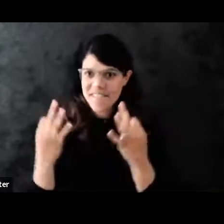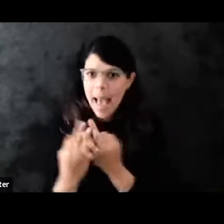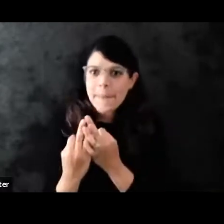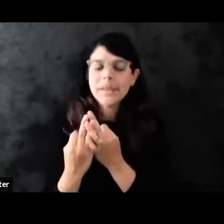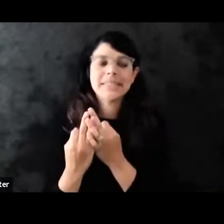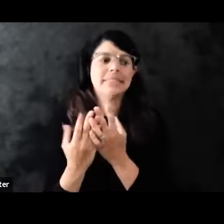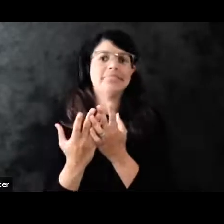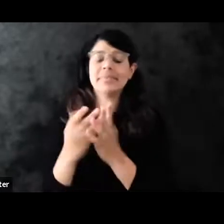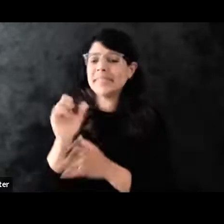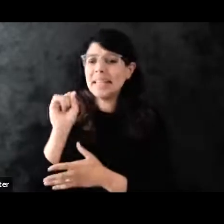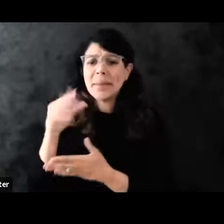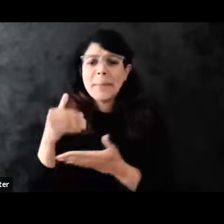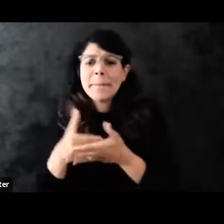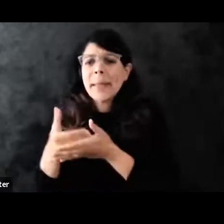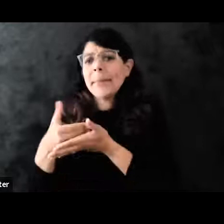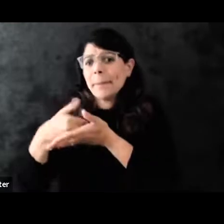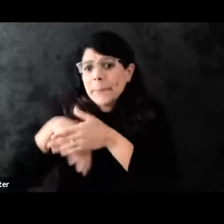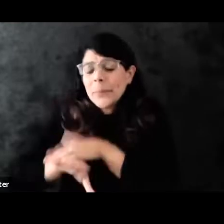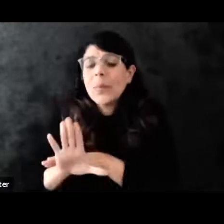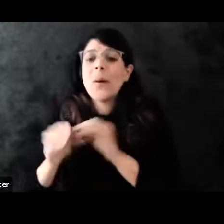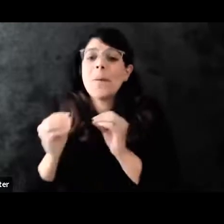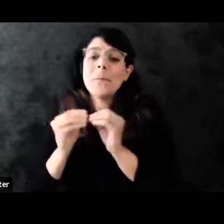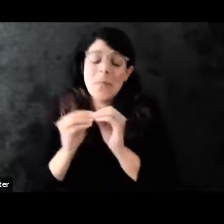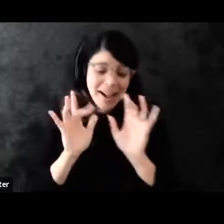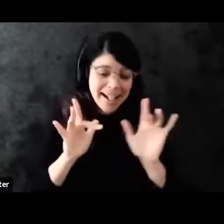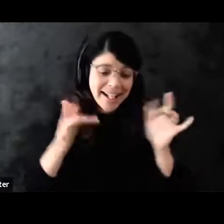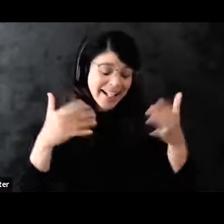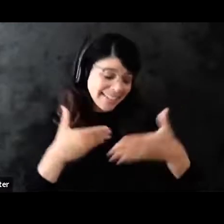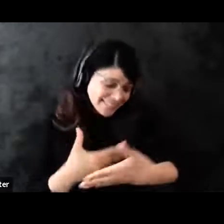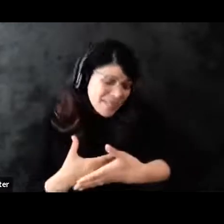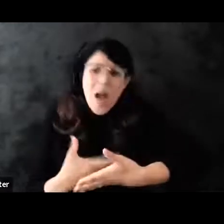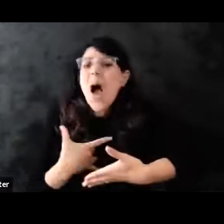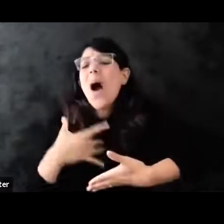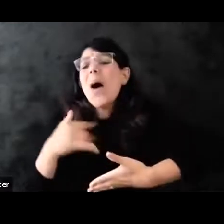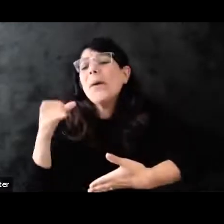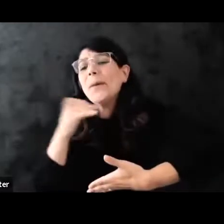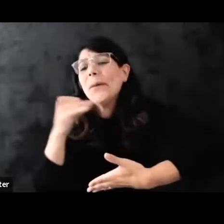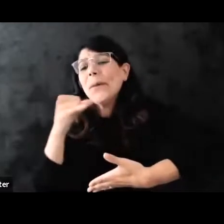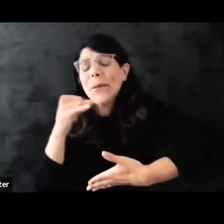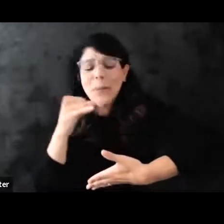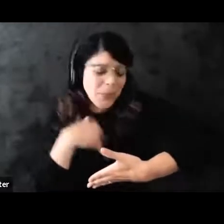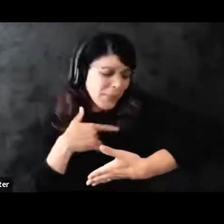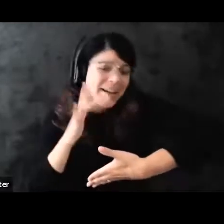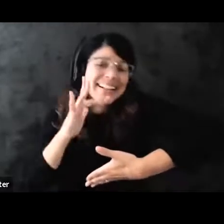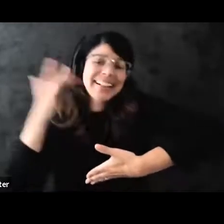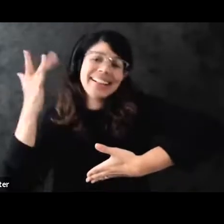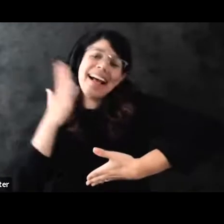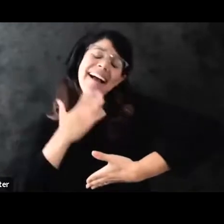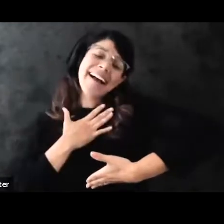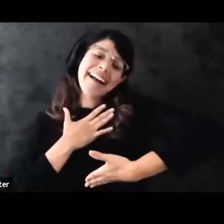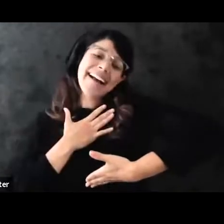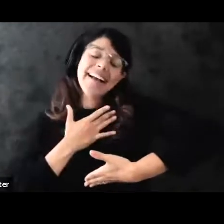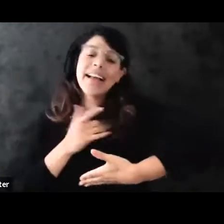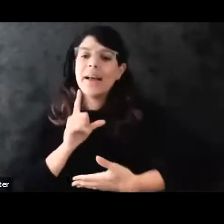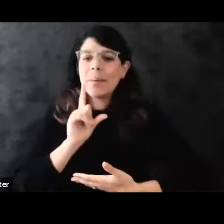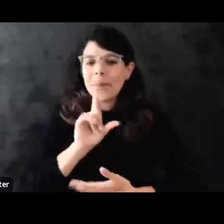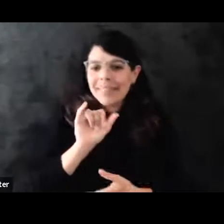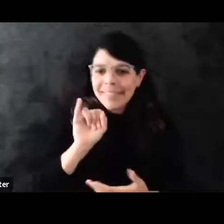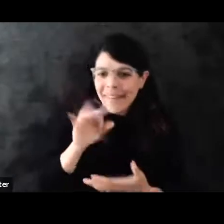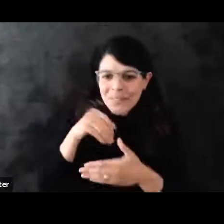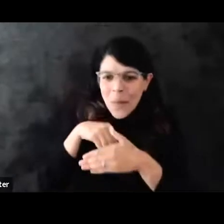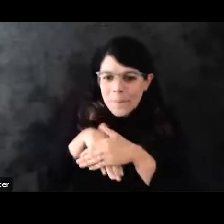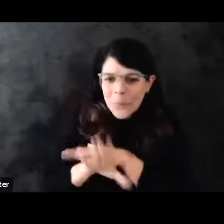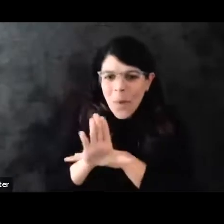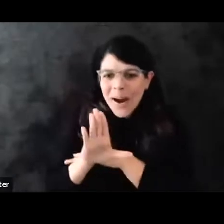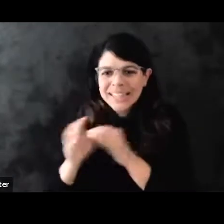güera, oh my God. And un prietito, oh, wow, bueno, pues pobrecito, pero it's okay too. You know what I